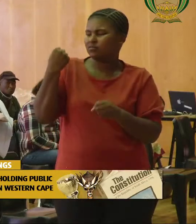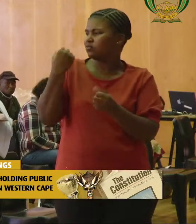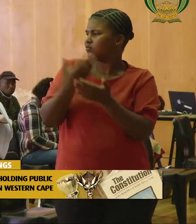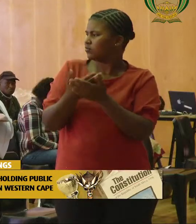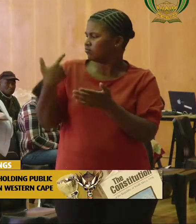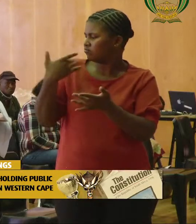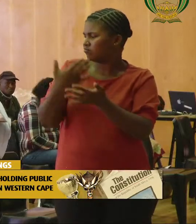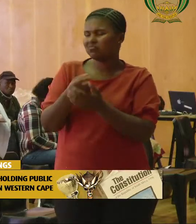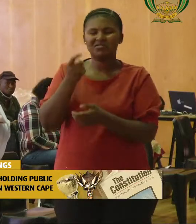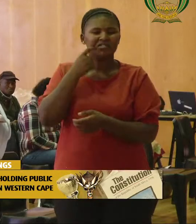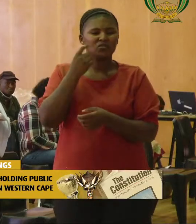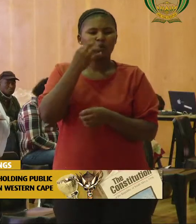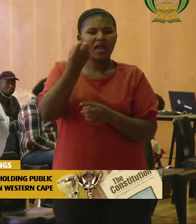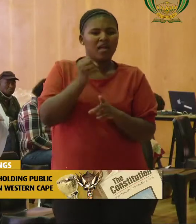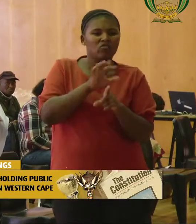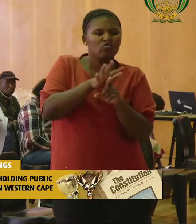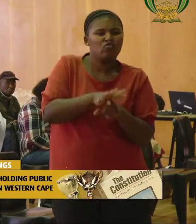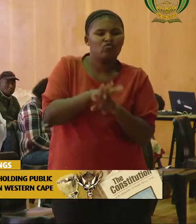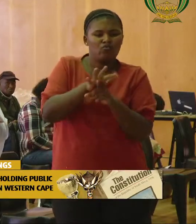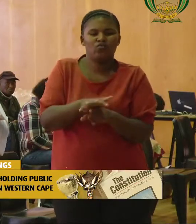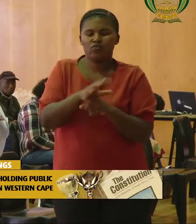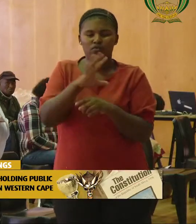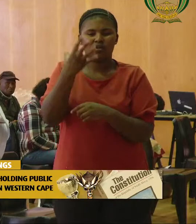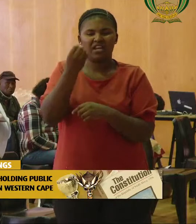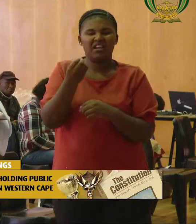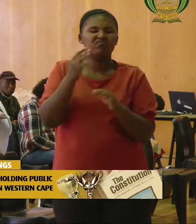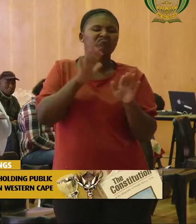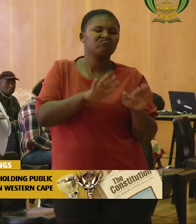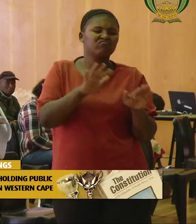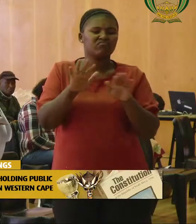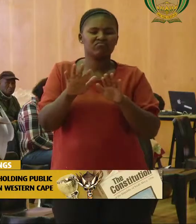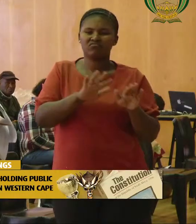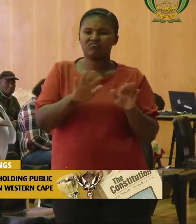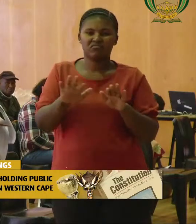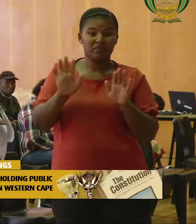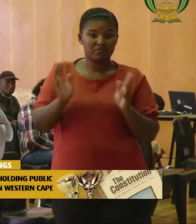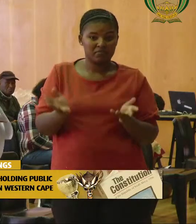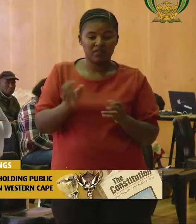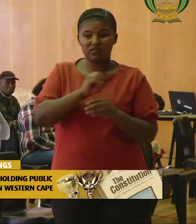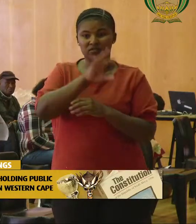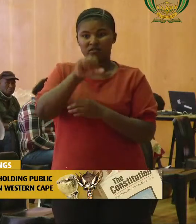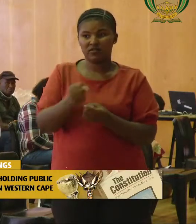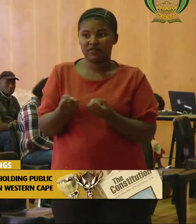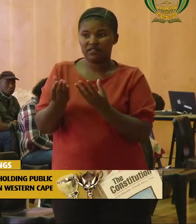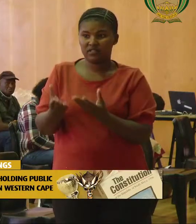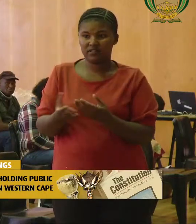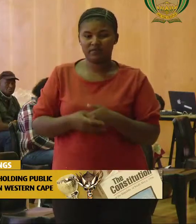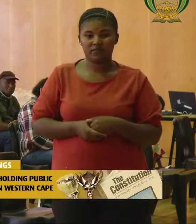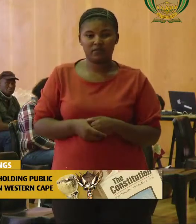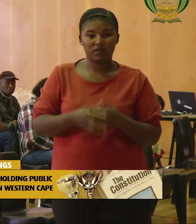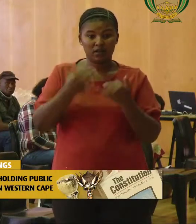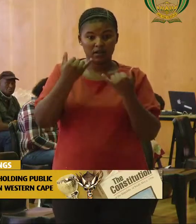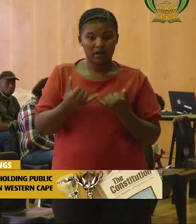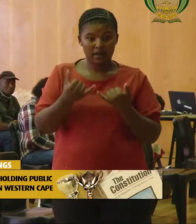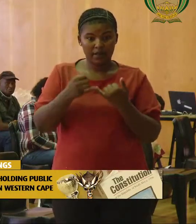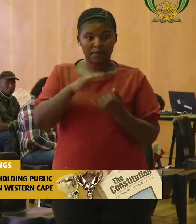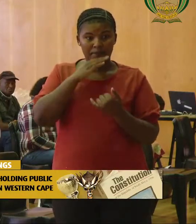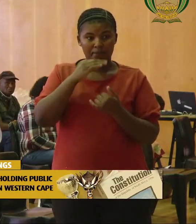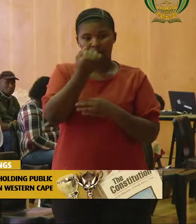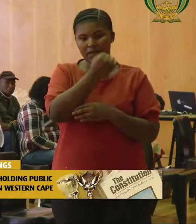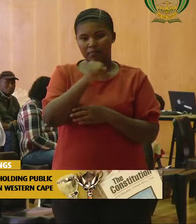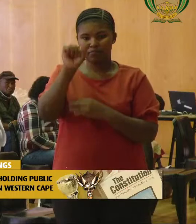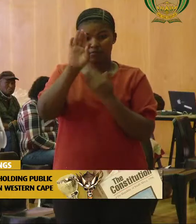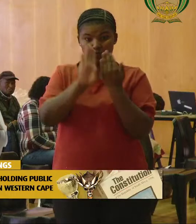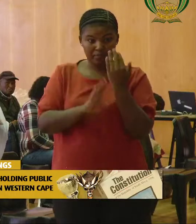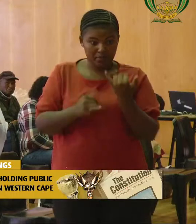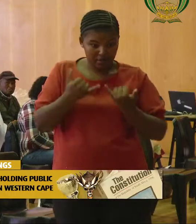because there's no pressure on them to deliver the services our countries require. I therefore reject the bill as it